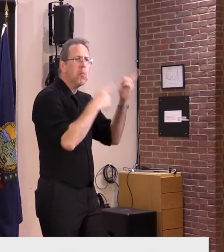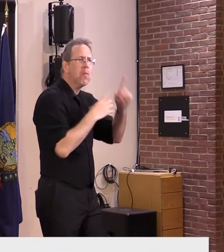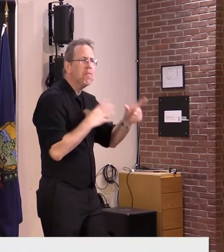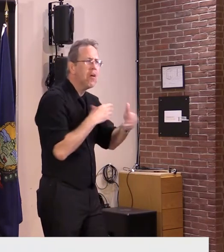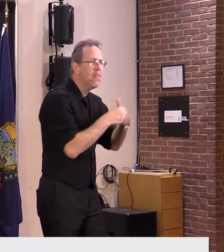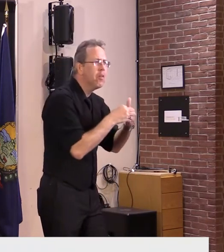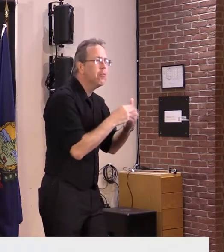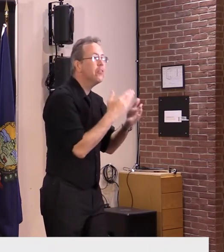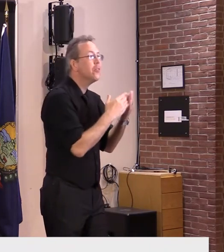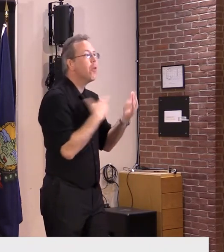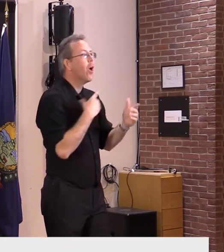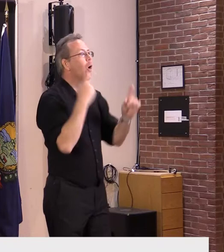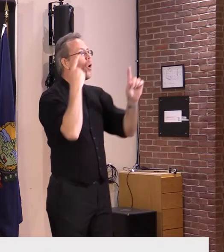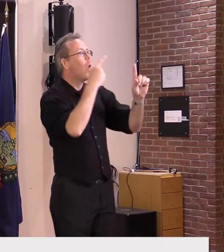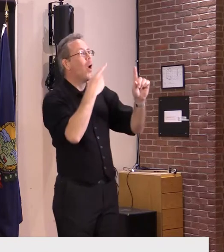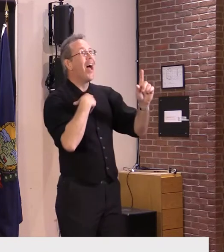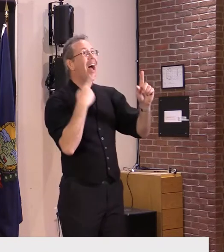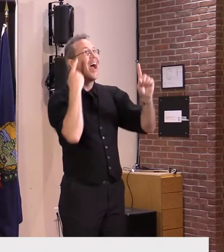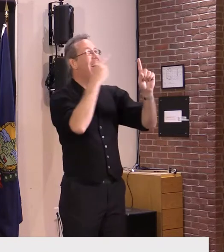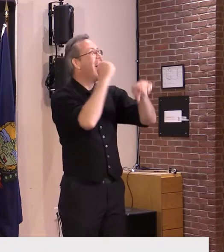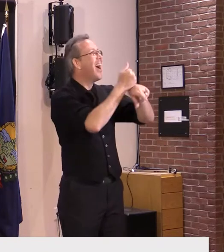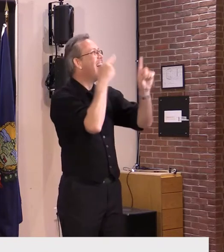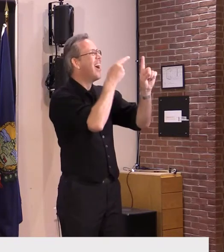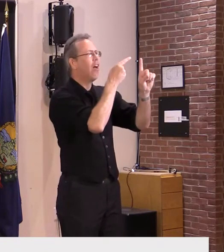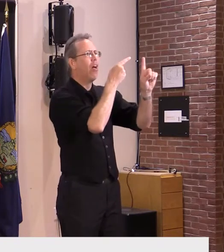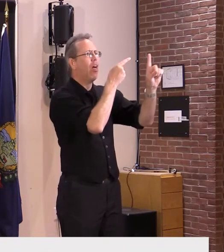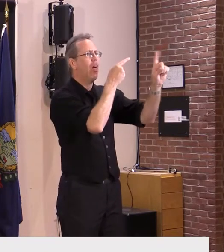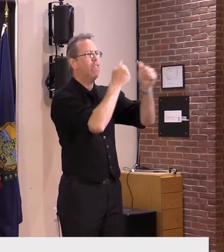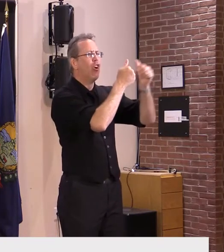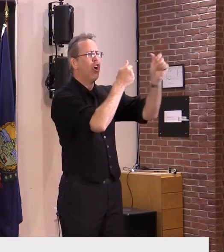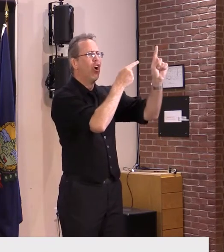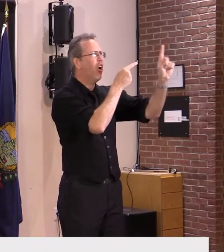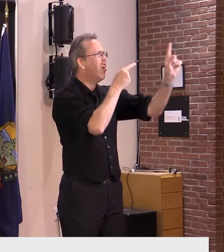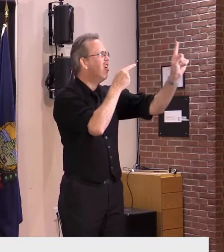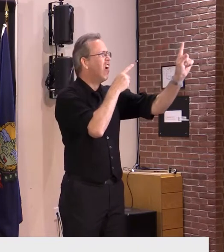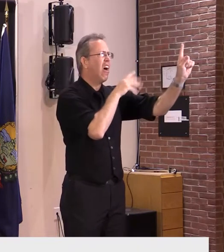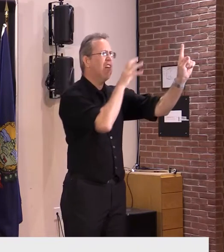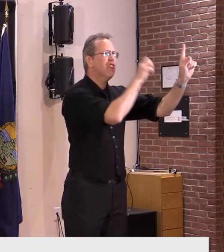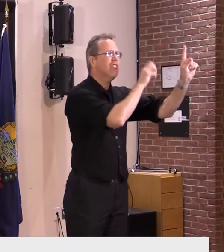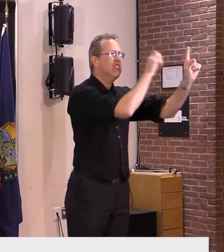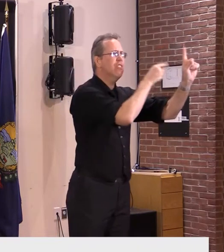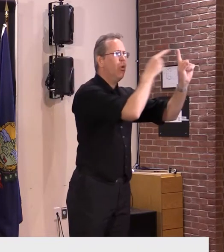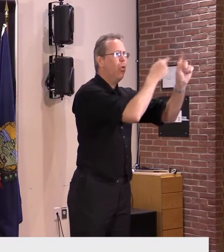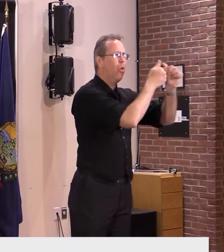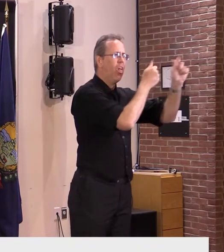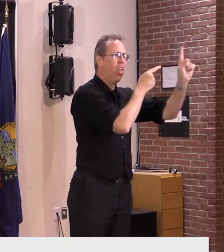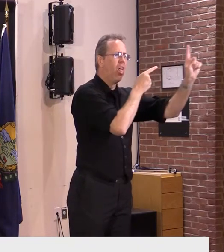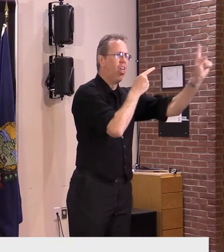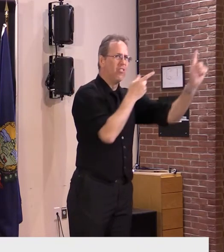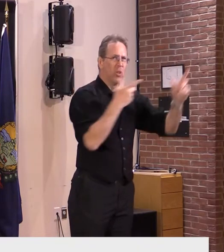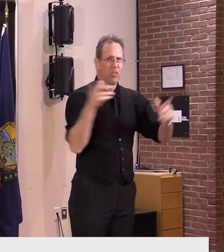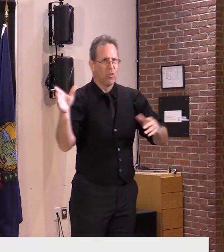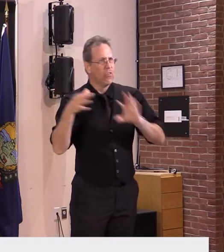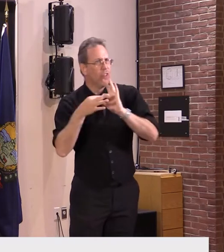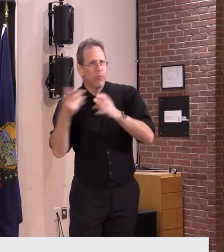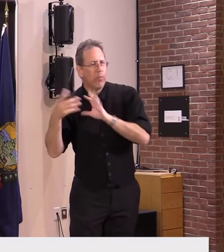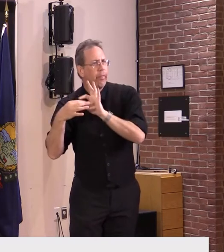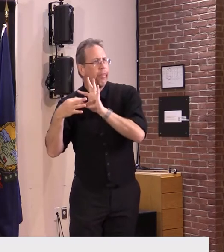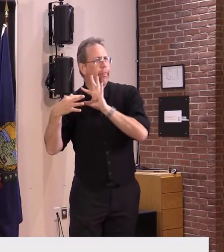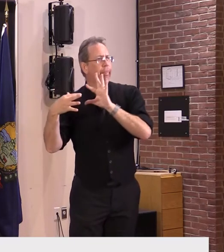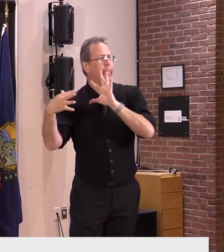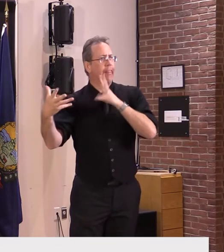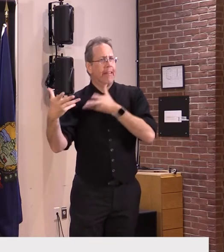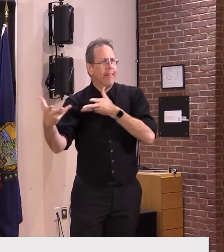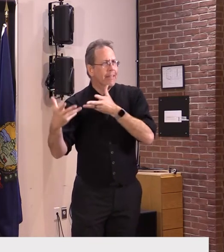goalposts a lot to describe their relationship with your administration on a lot of key bills. They feel as though